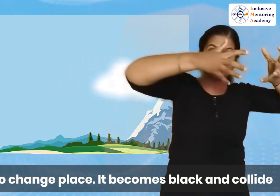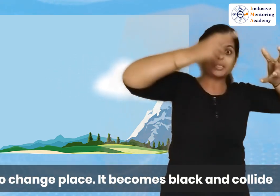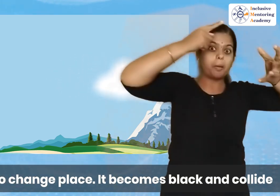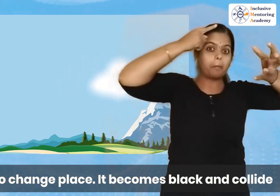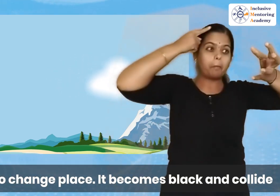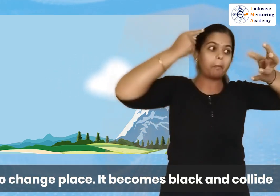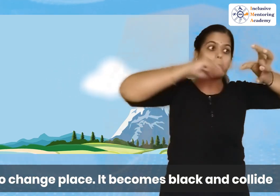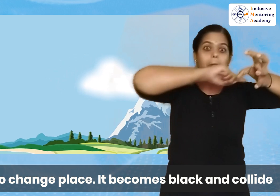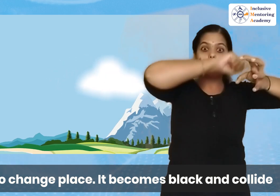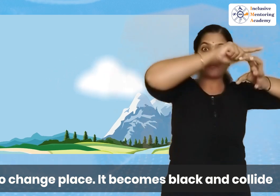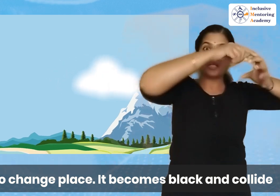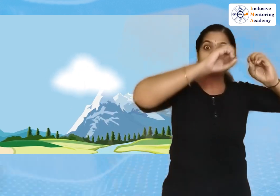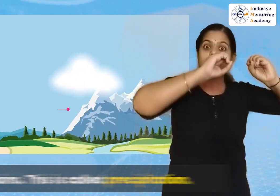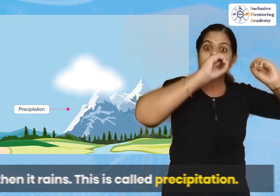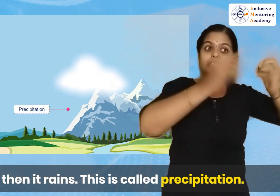black and collide and then it rains.